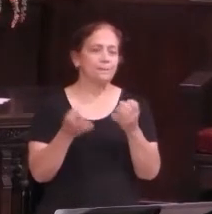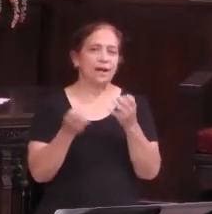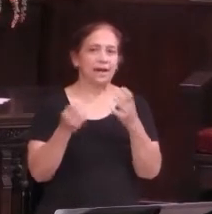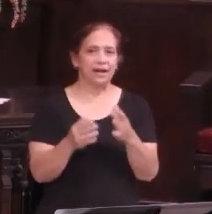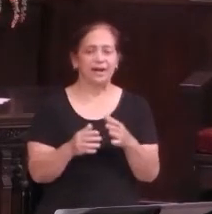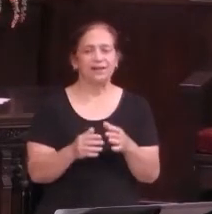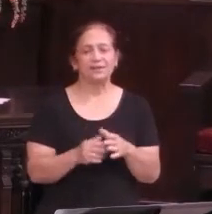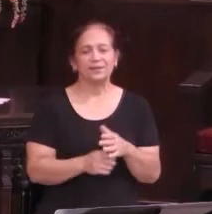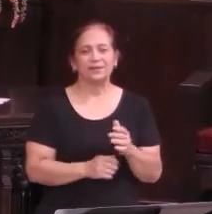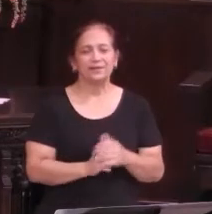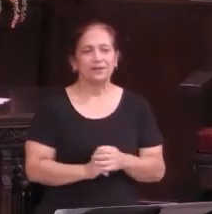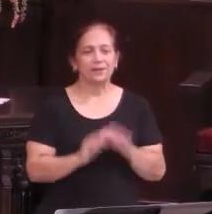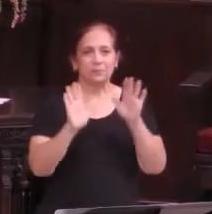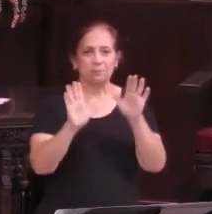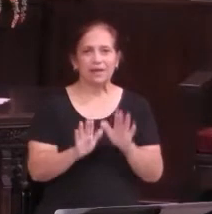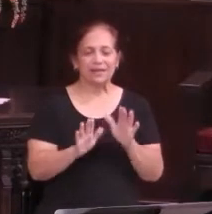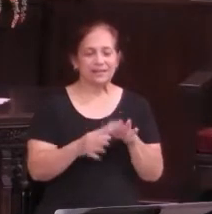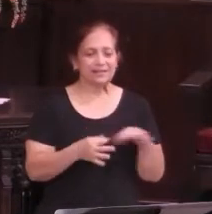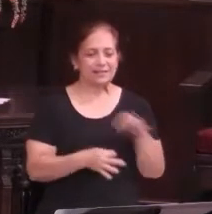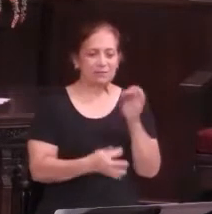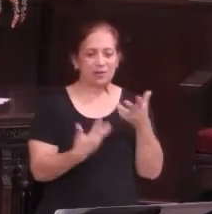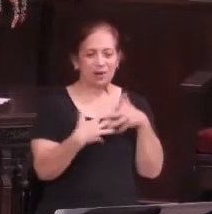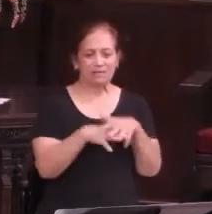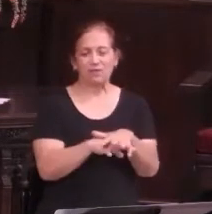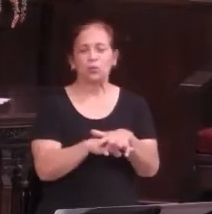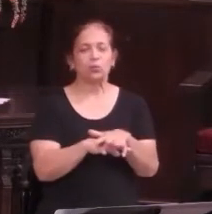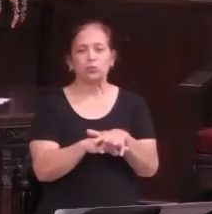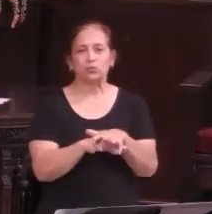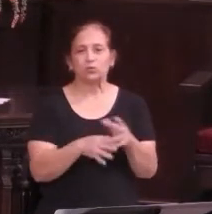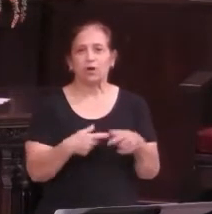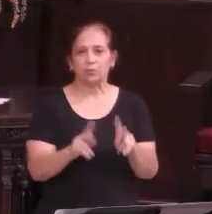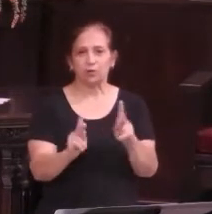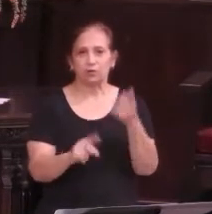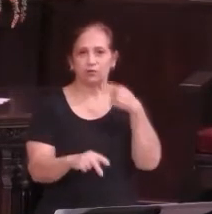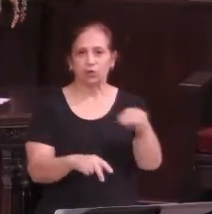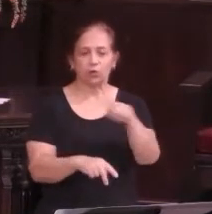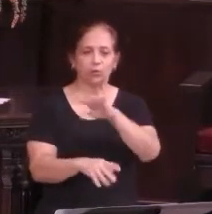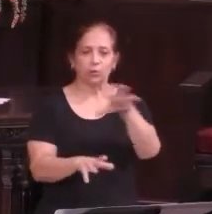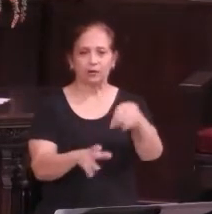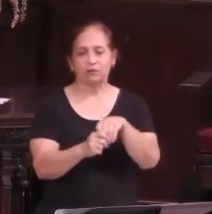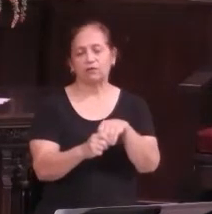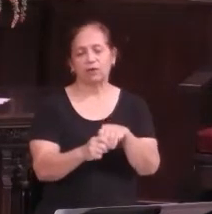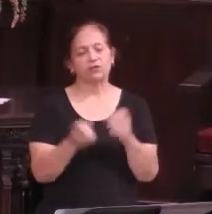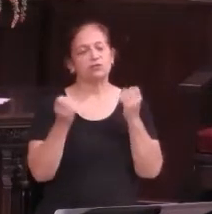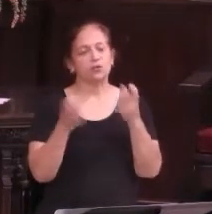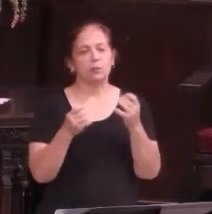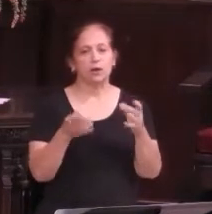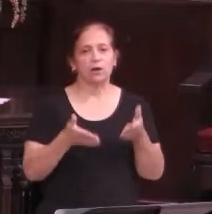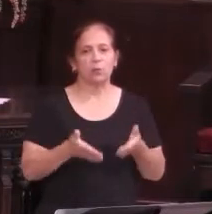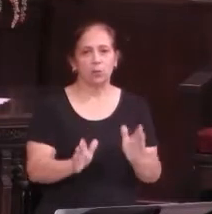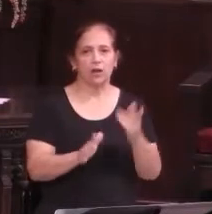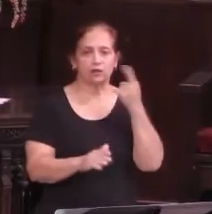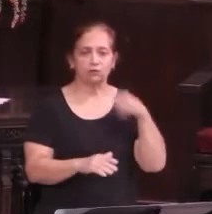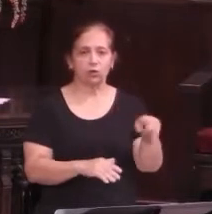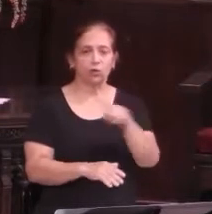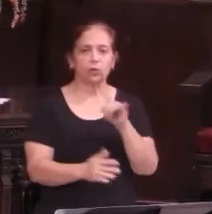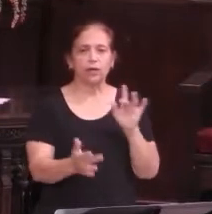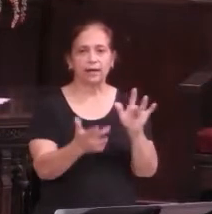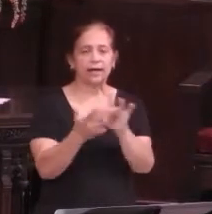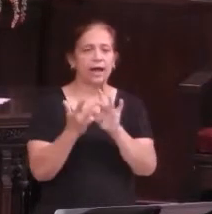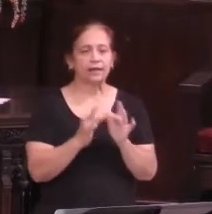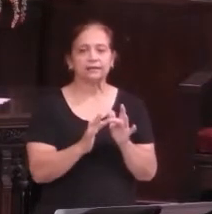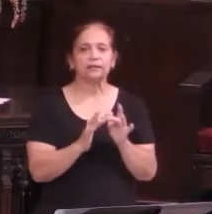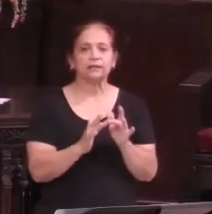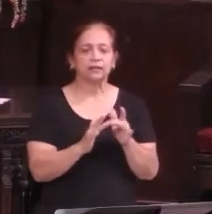incredible spirit-infused opportunities for you to engage in, so many ways for you to connect as